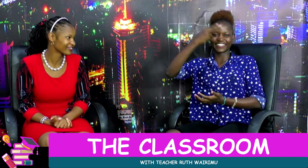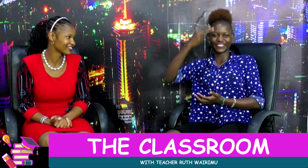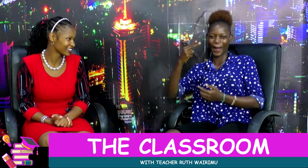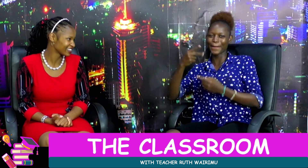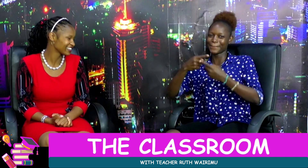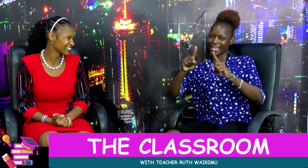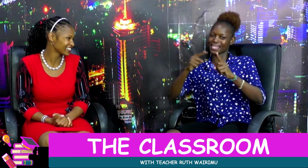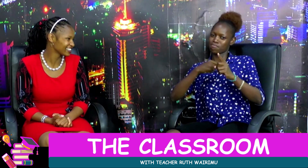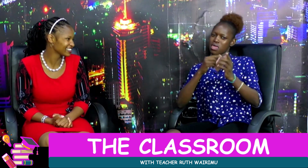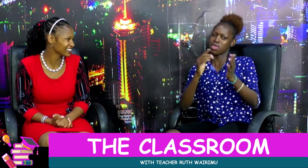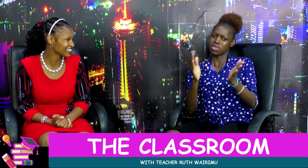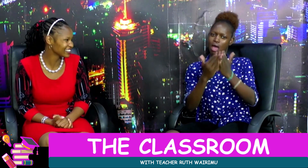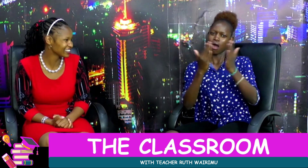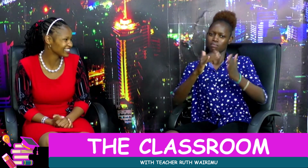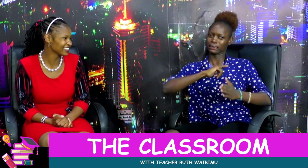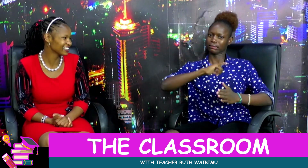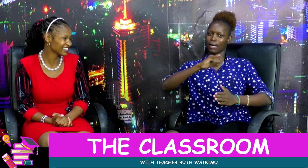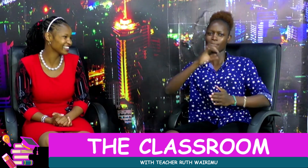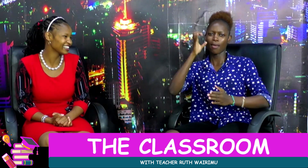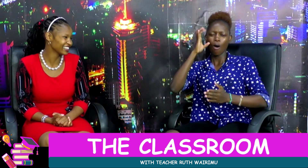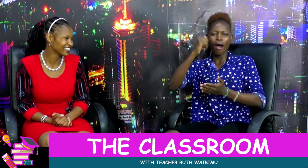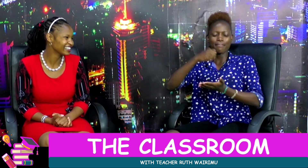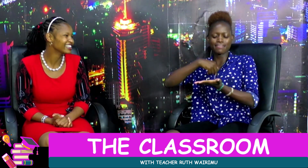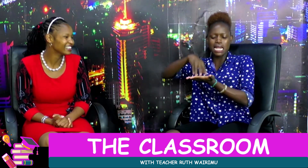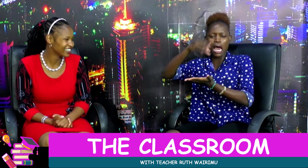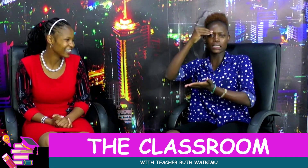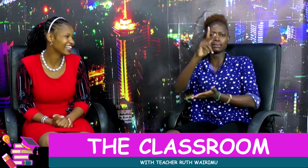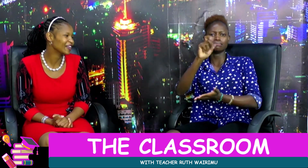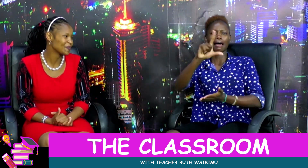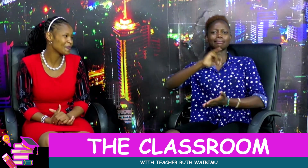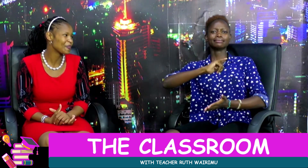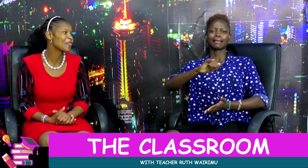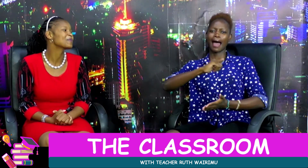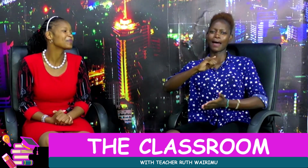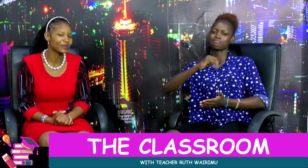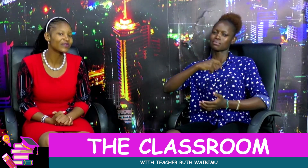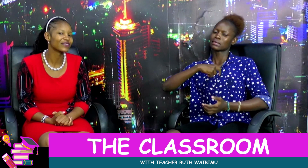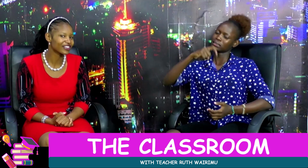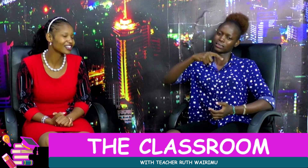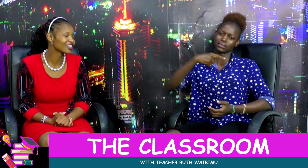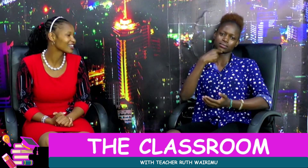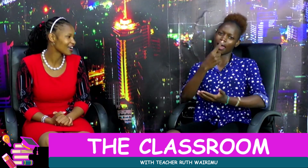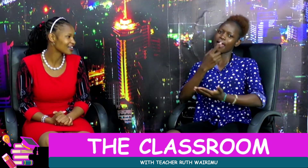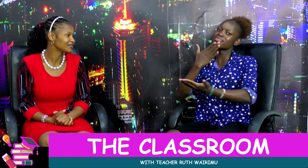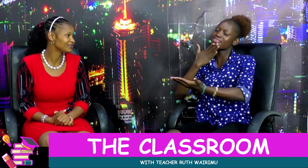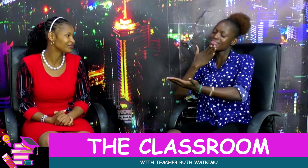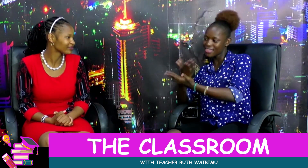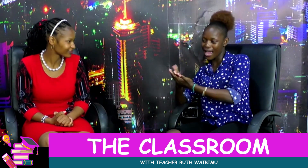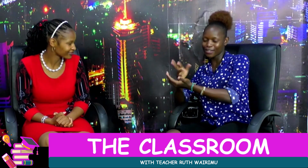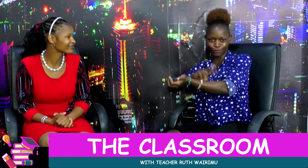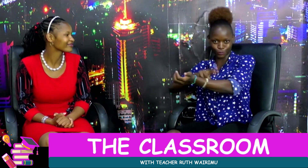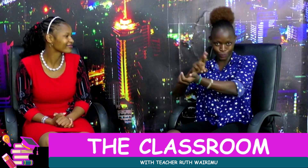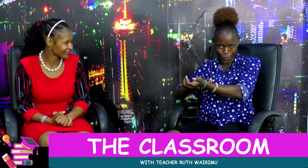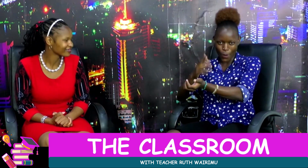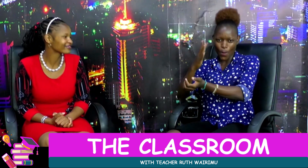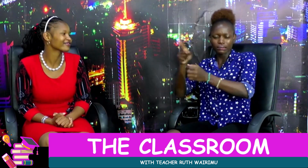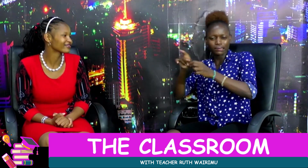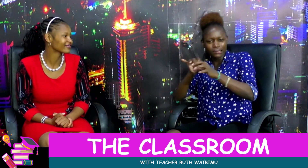I came here with the aim of encouraging others to, you know, the deaf community